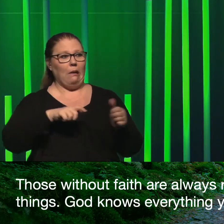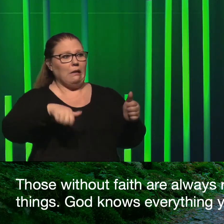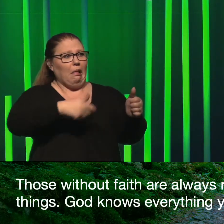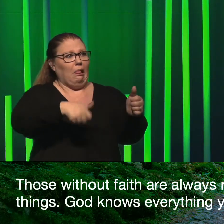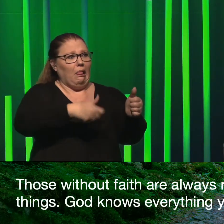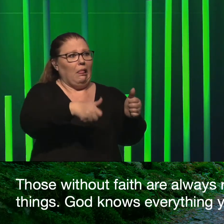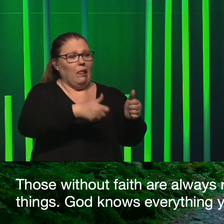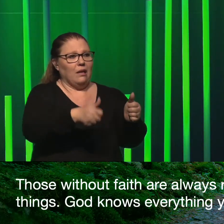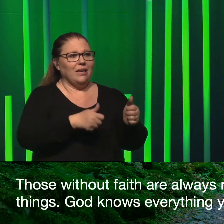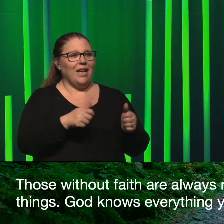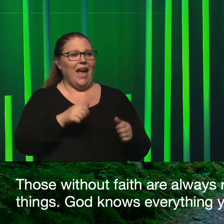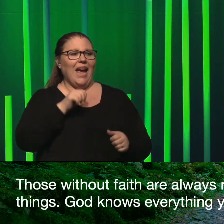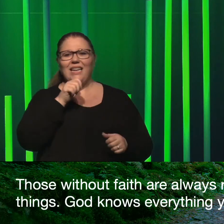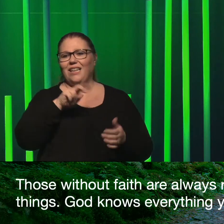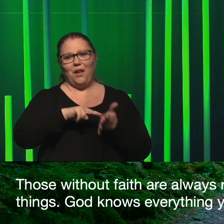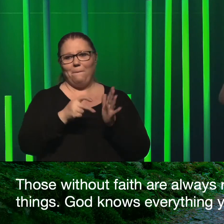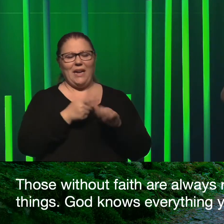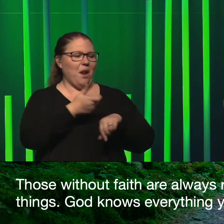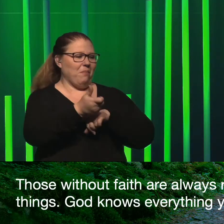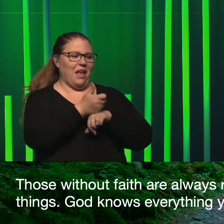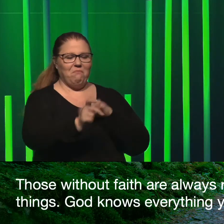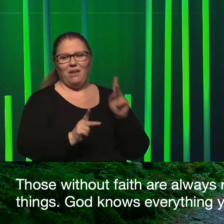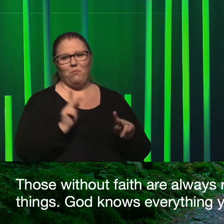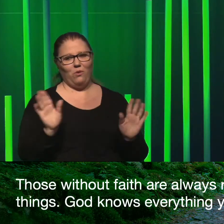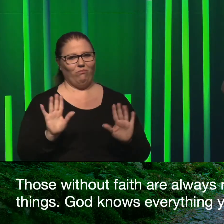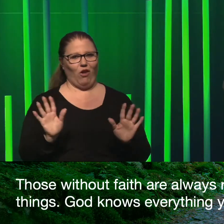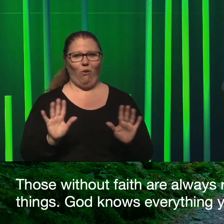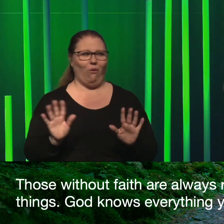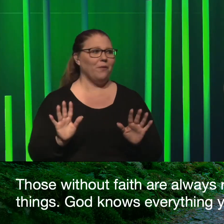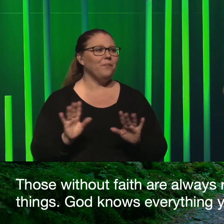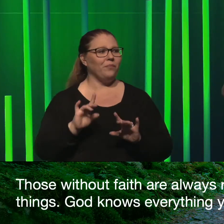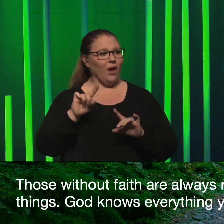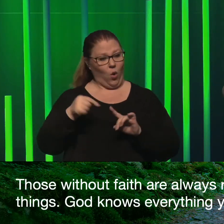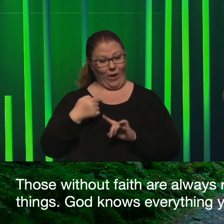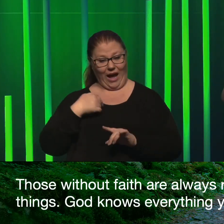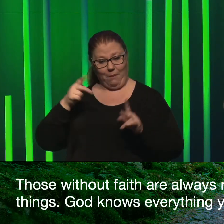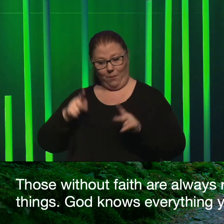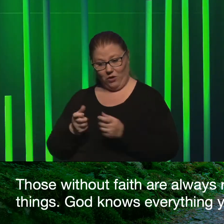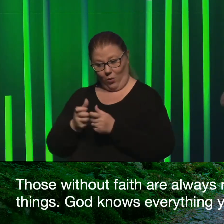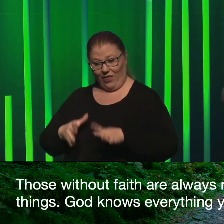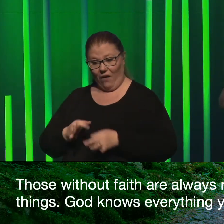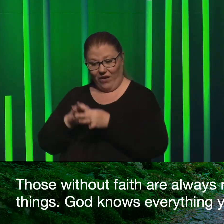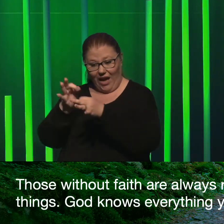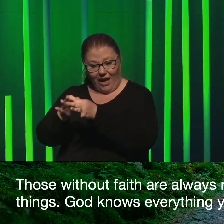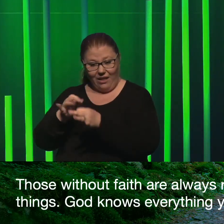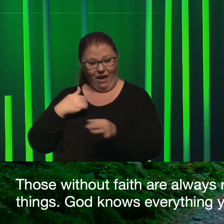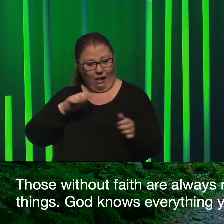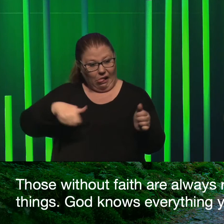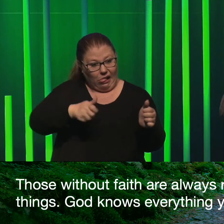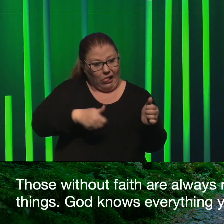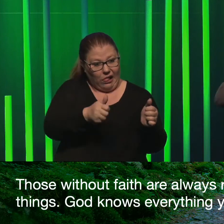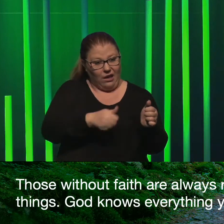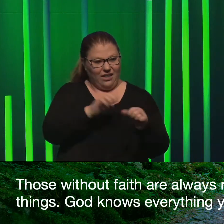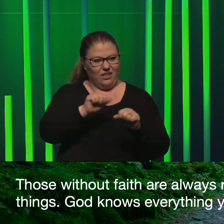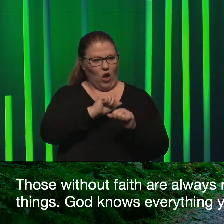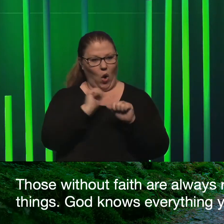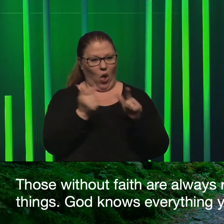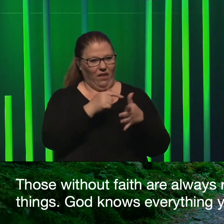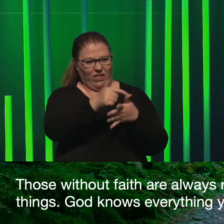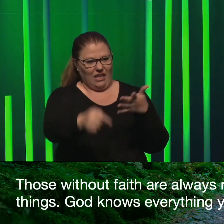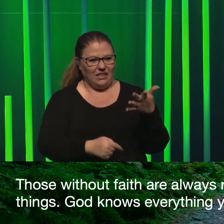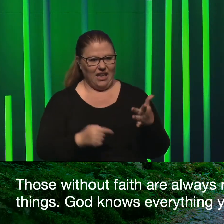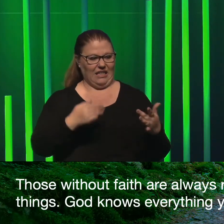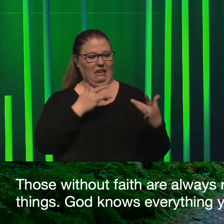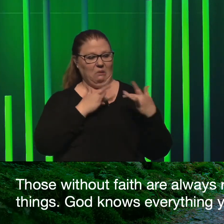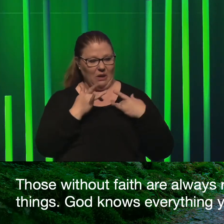finger-pointing, scapegoating mechanism. We should read that to ourselves. Whenever I'm a person without faith, I run after all those things. I get more and more worried and